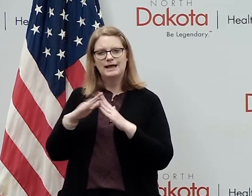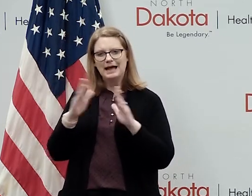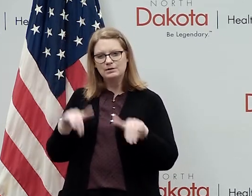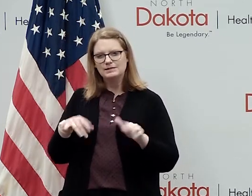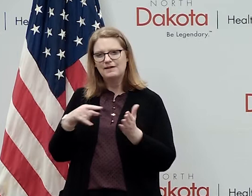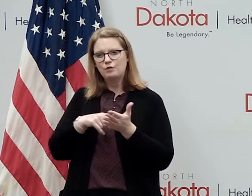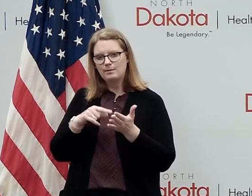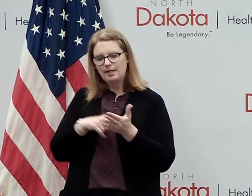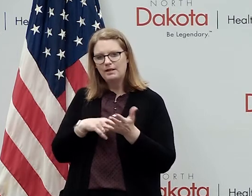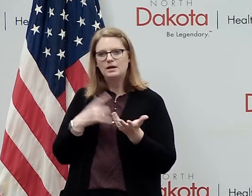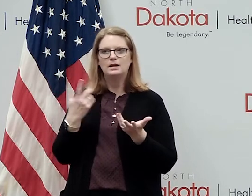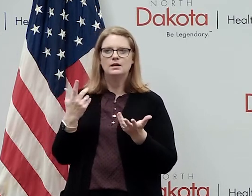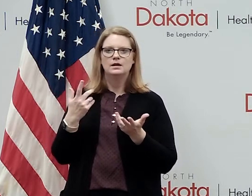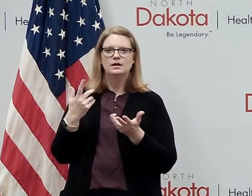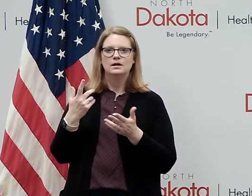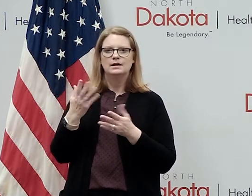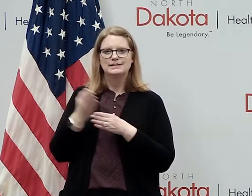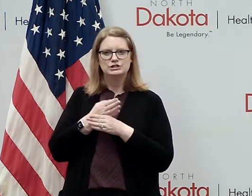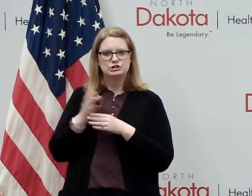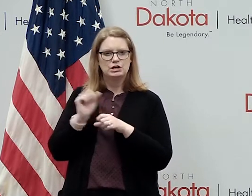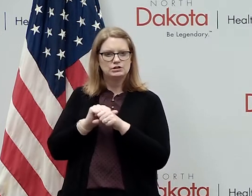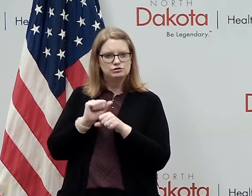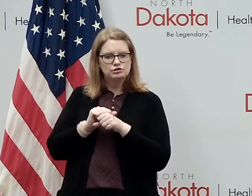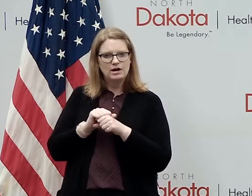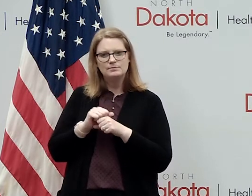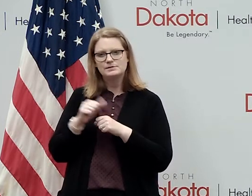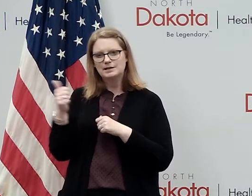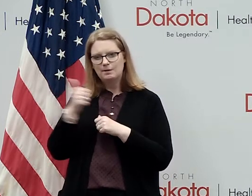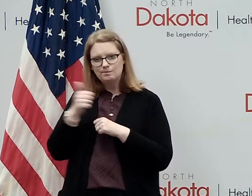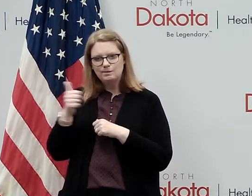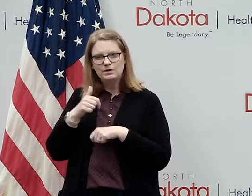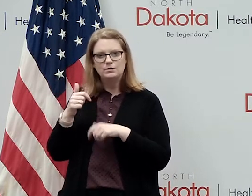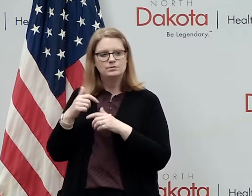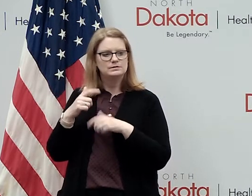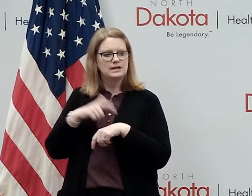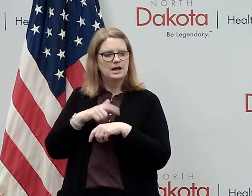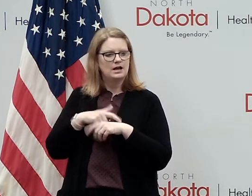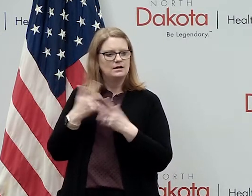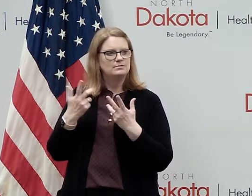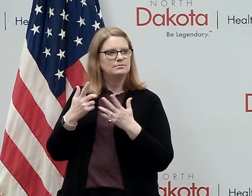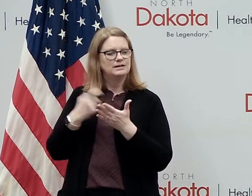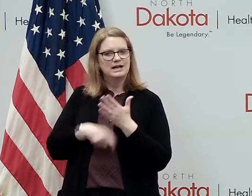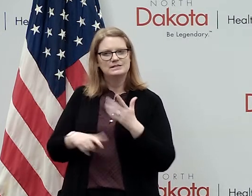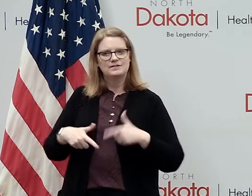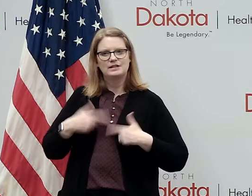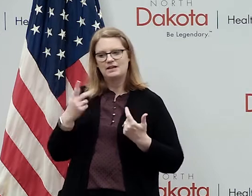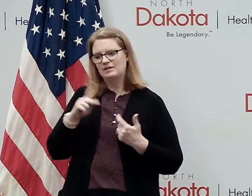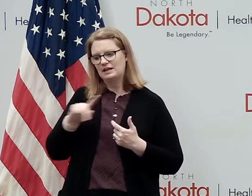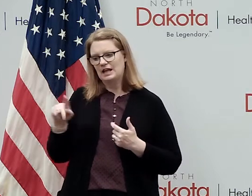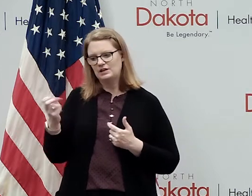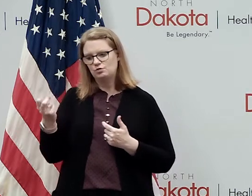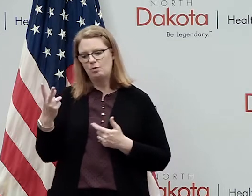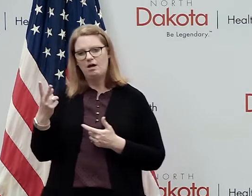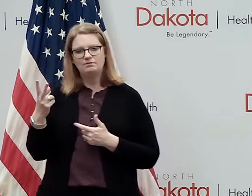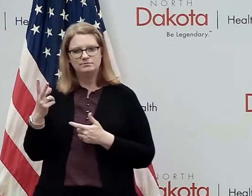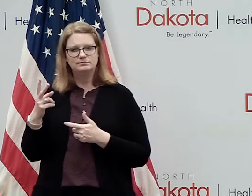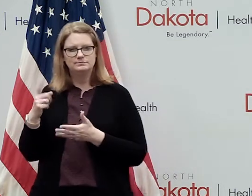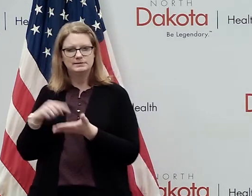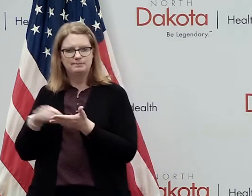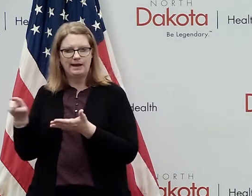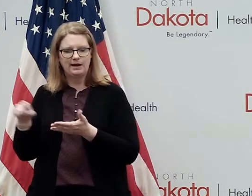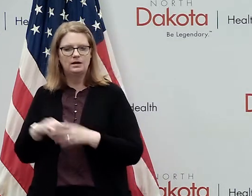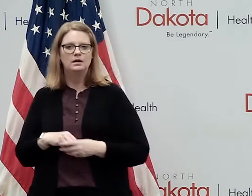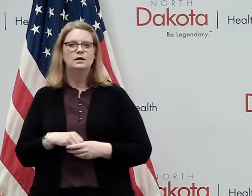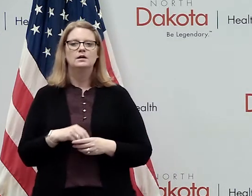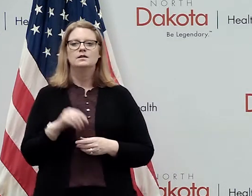affordability, share of jobs that can be done remotely, commute time, cost of living, K-12 spending per pupil, etc. Bismarck